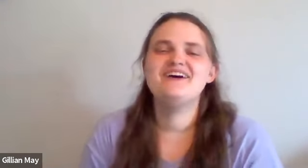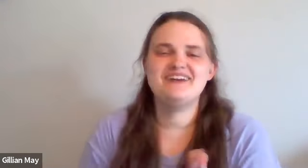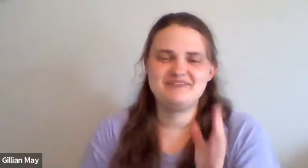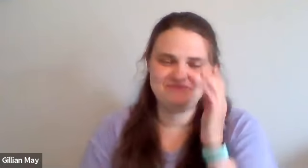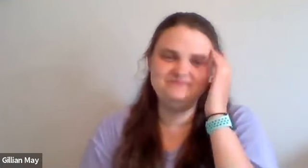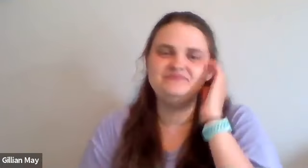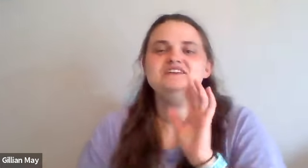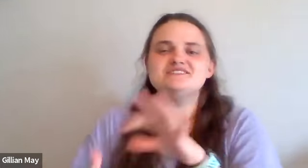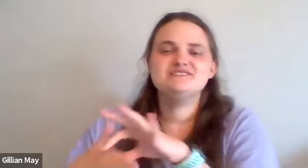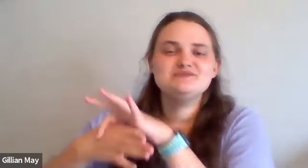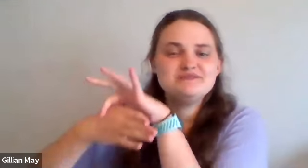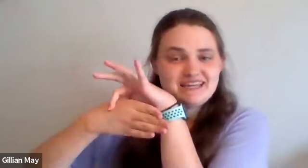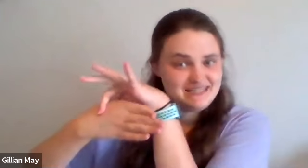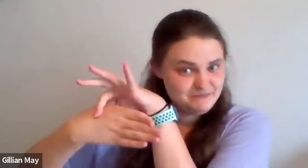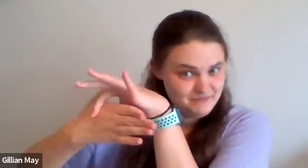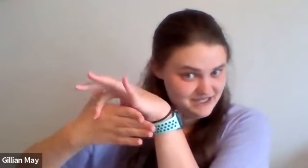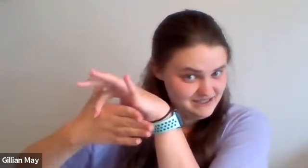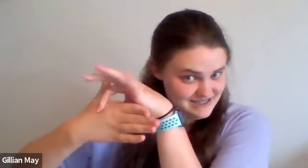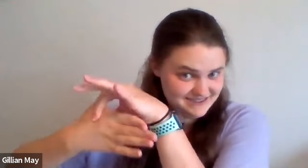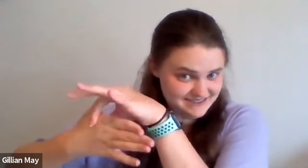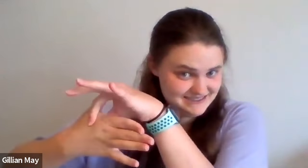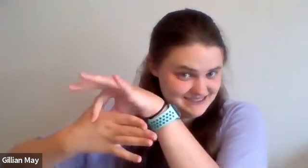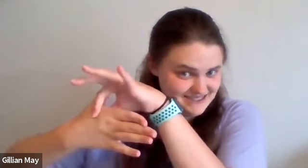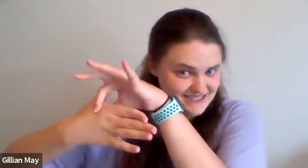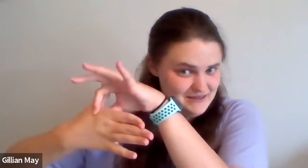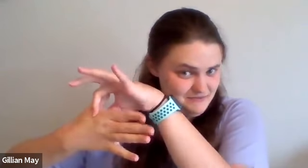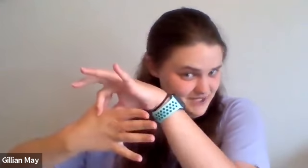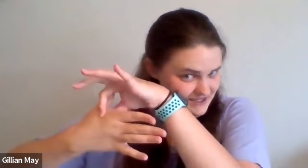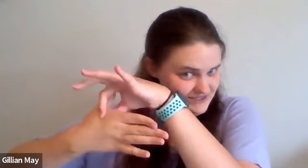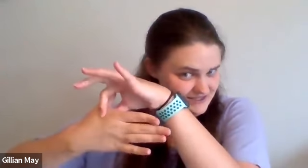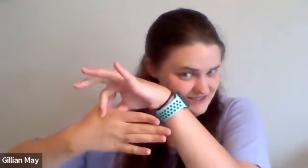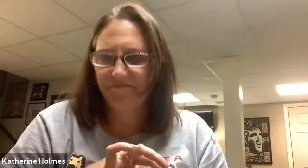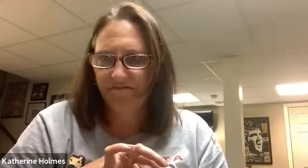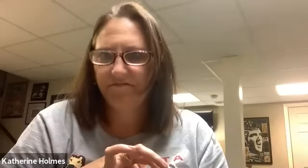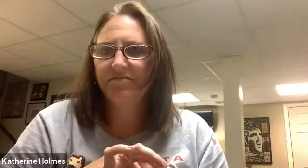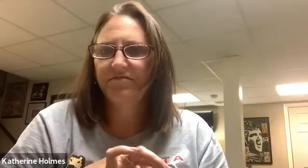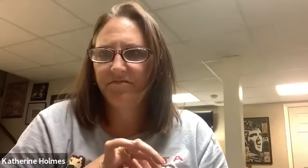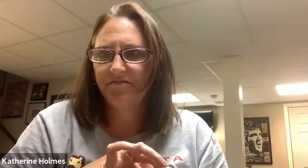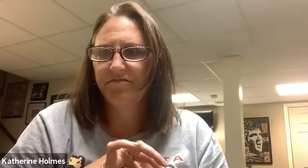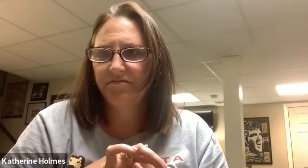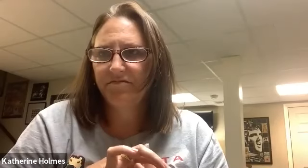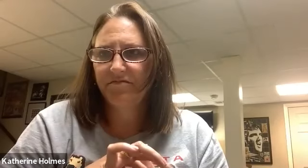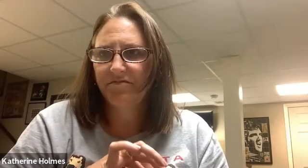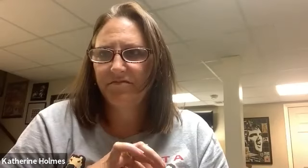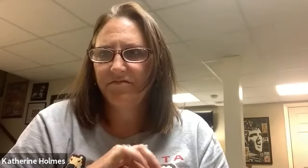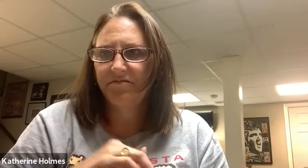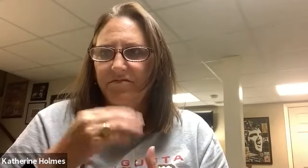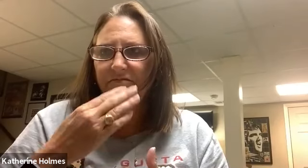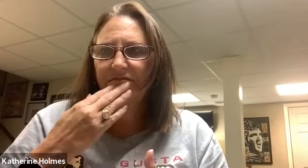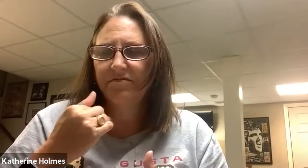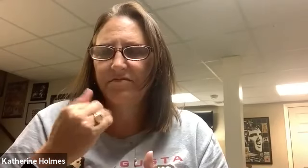Okay. So this one I'm saying is meat. Meat is sweet.